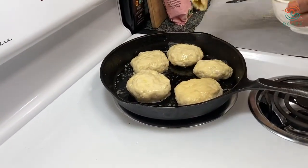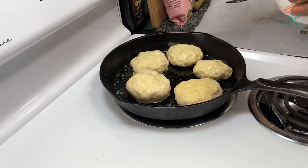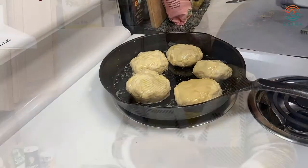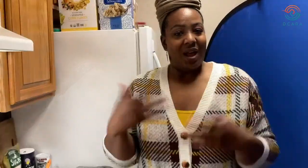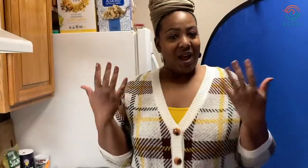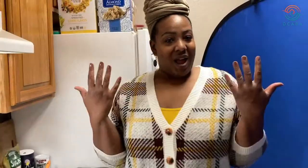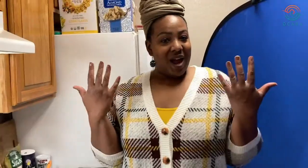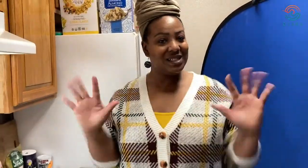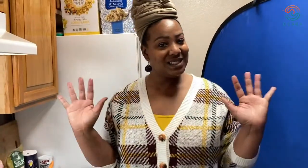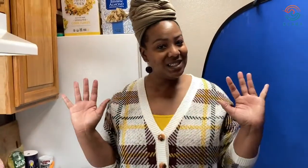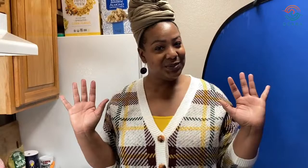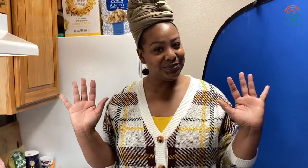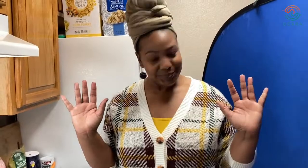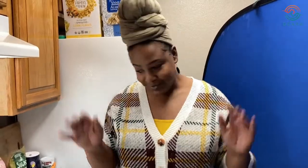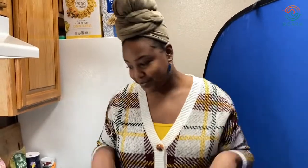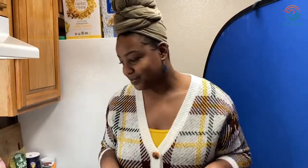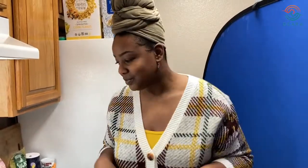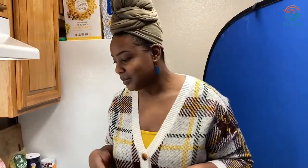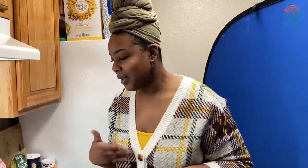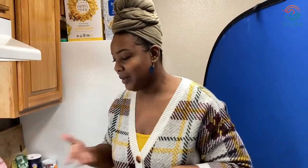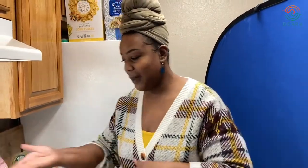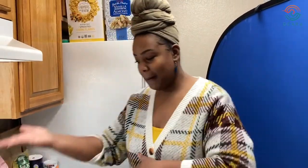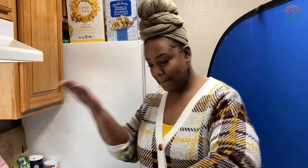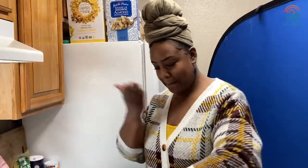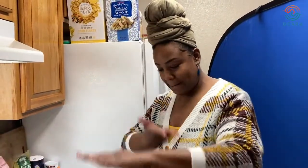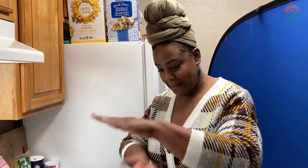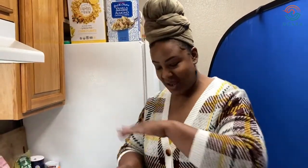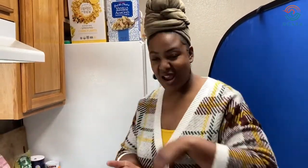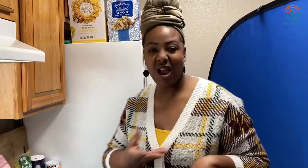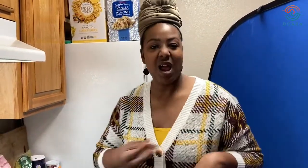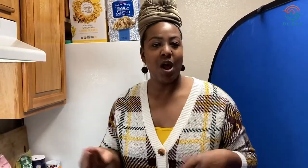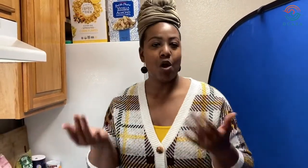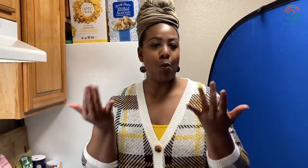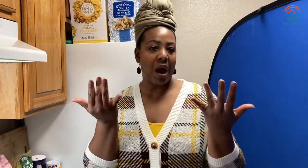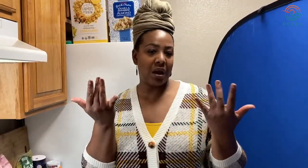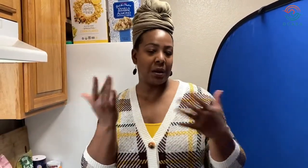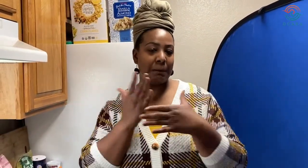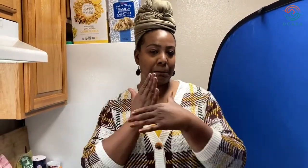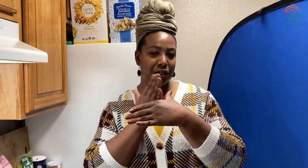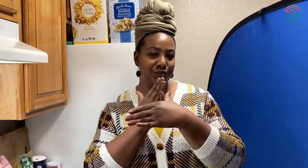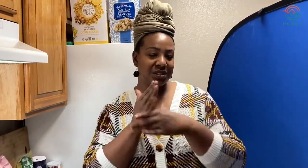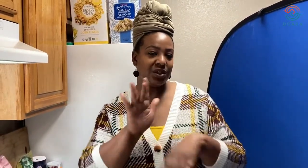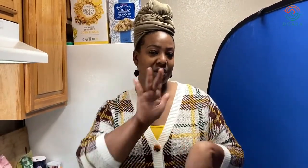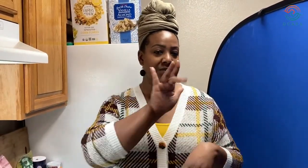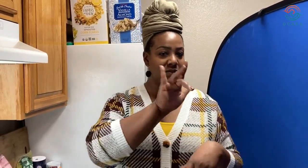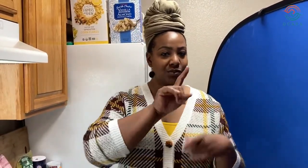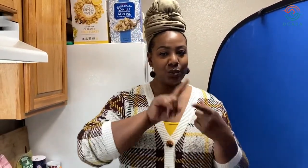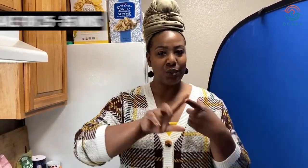We're all done. We'll go ahead and pop it into the oven and set the timer for 25 to 35 minutes.